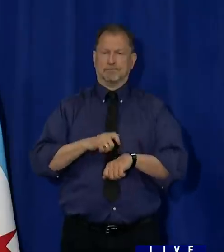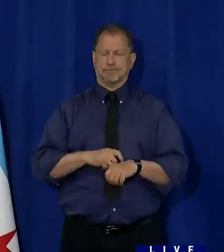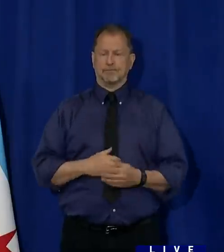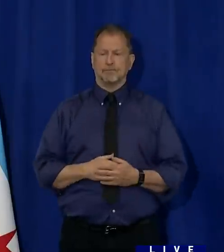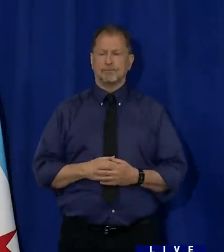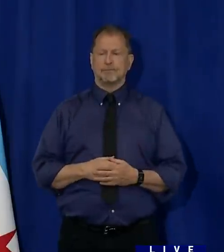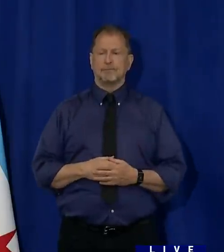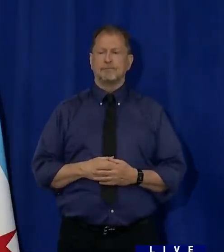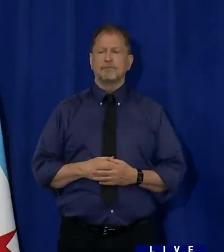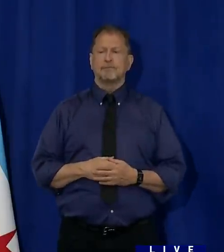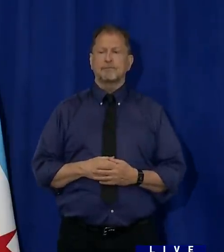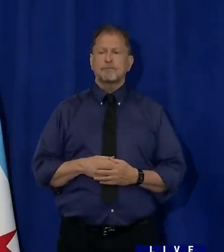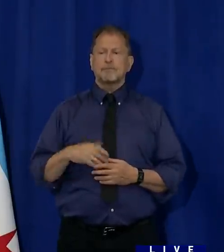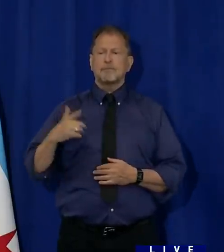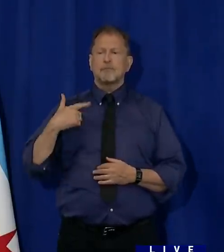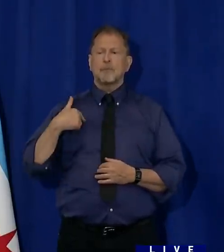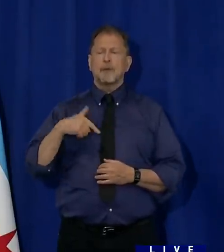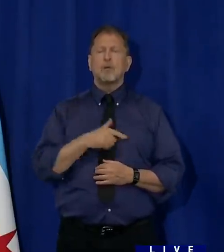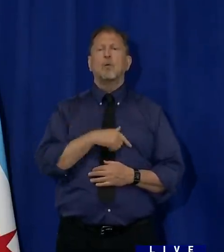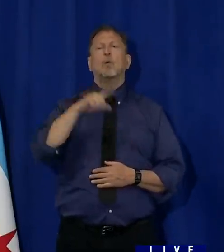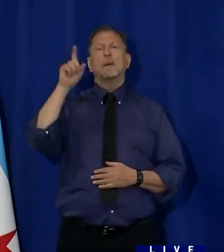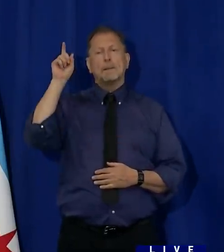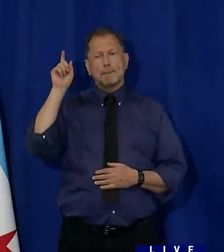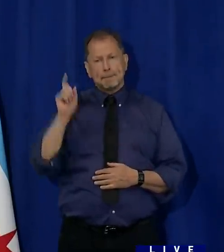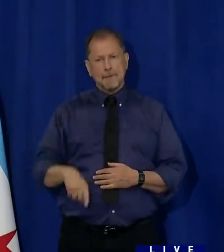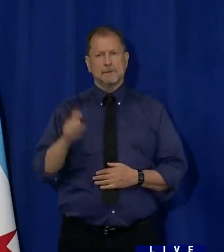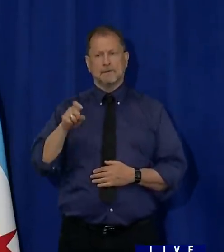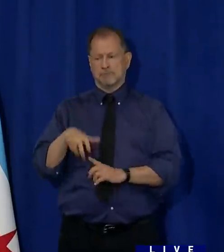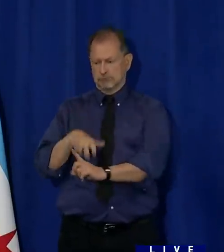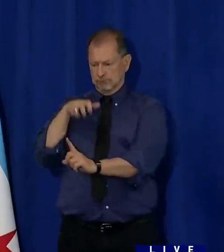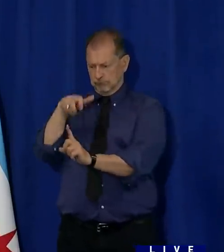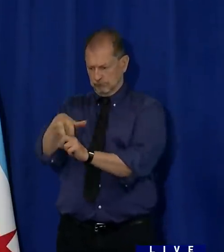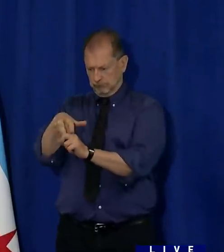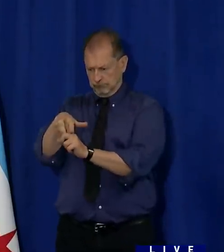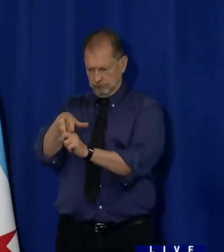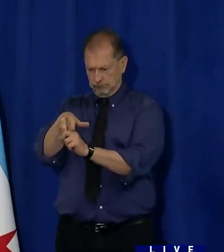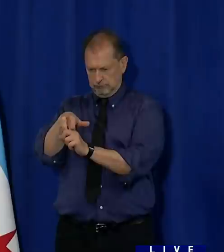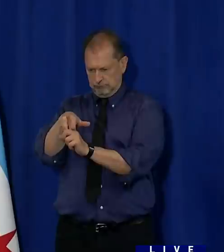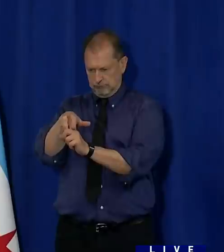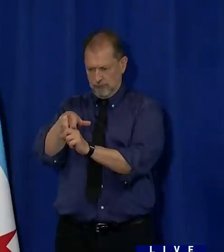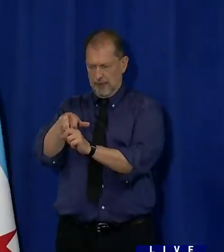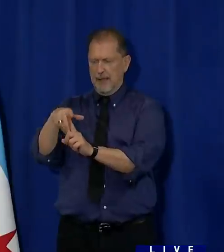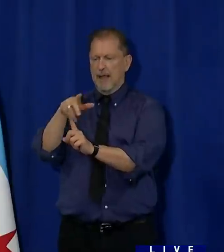that we have to reveal our leadership.